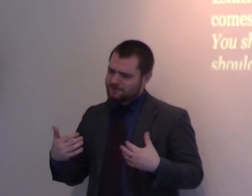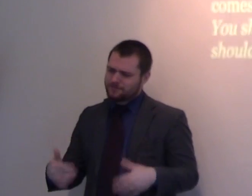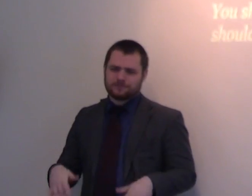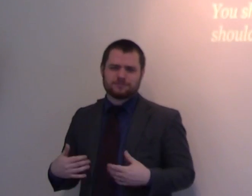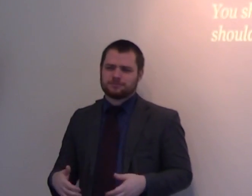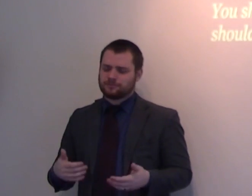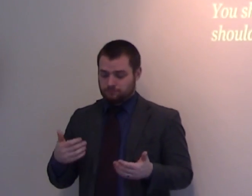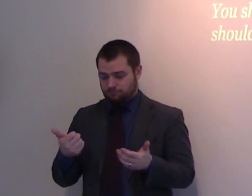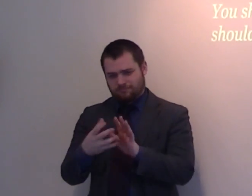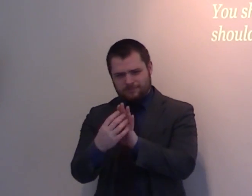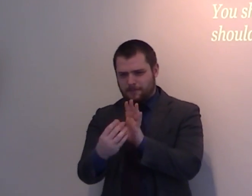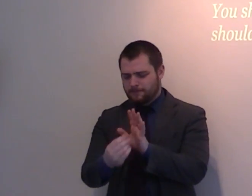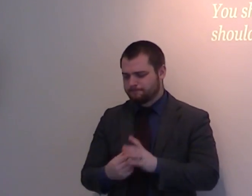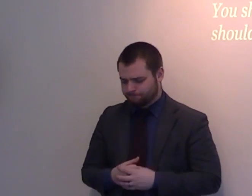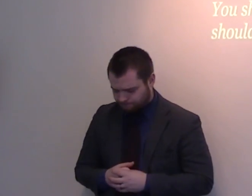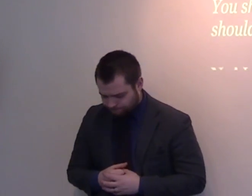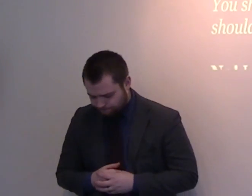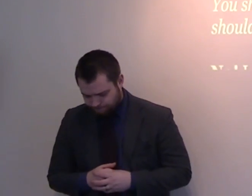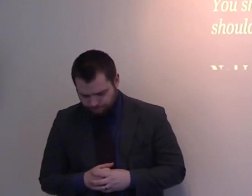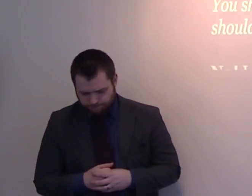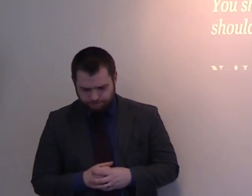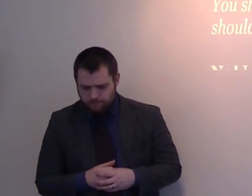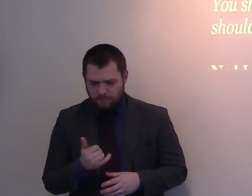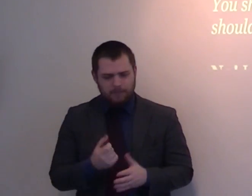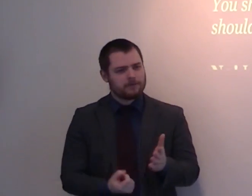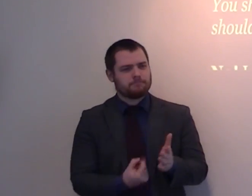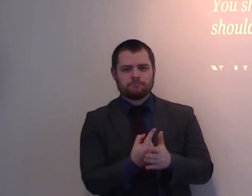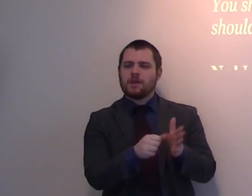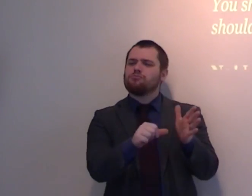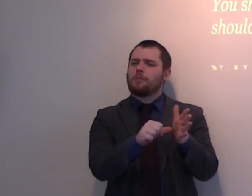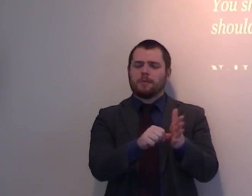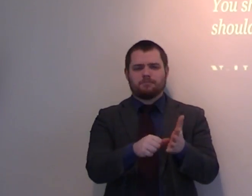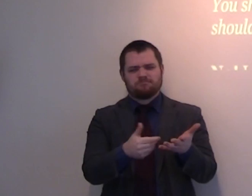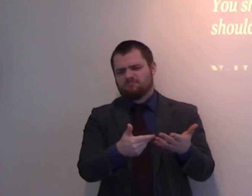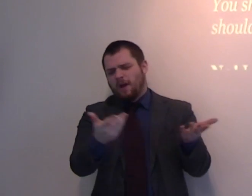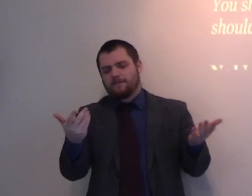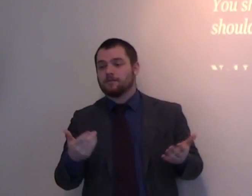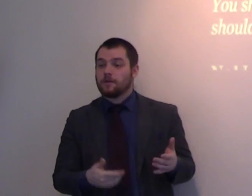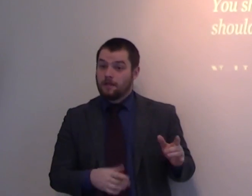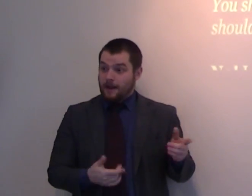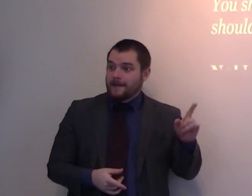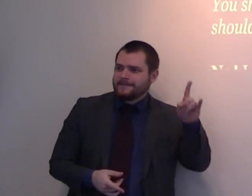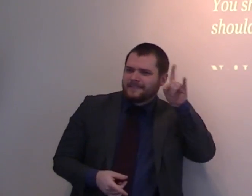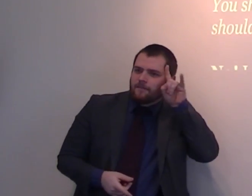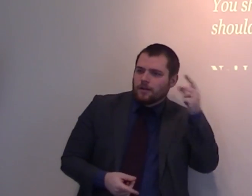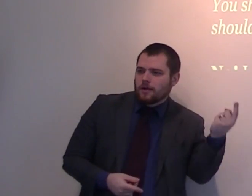Example. I have a problem. The devil comes and says,